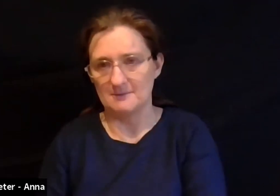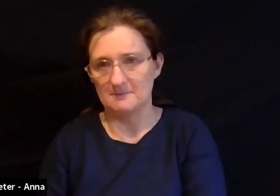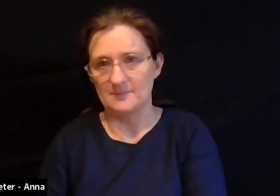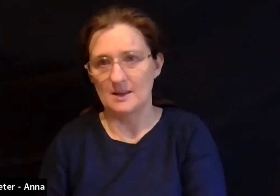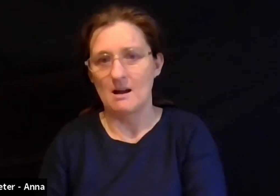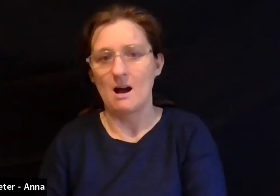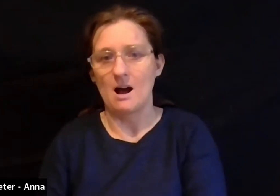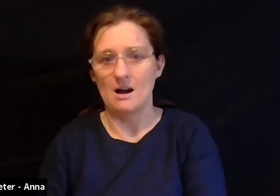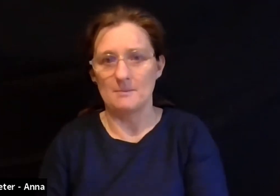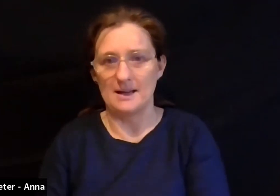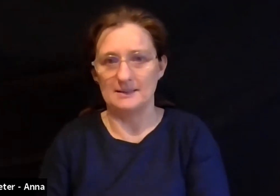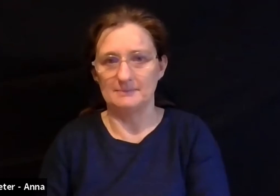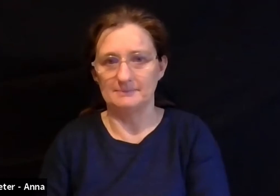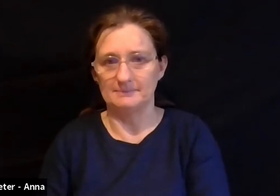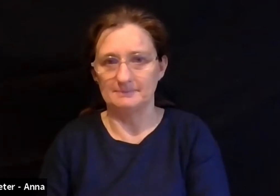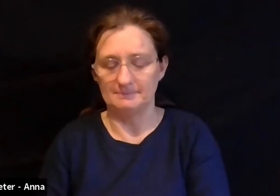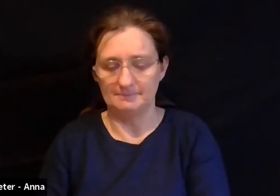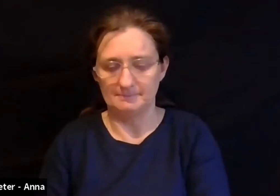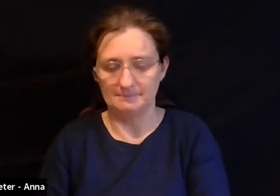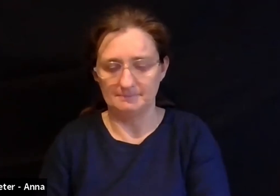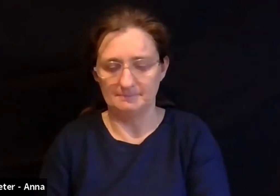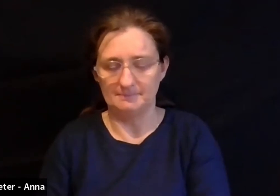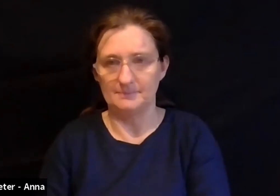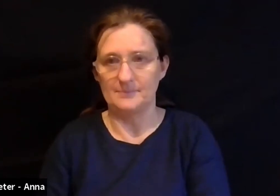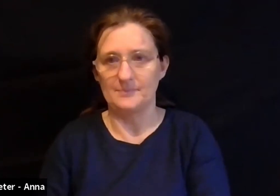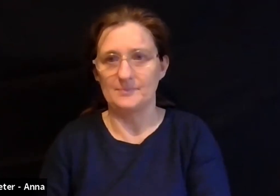fears. Amen.